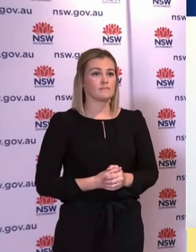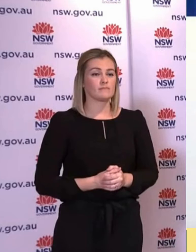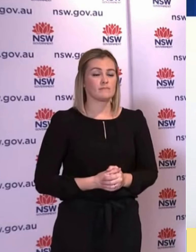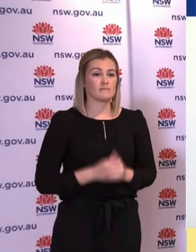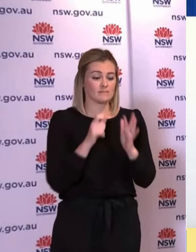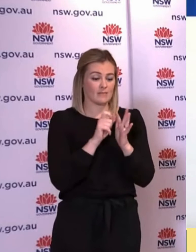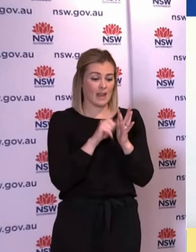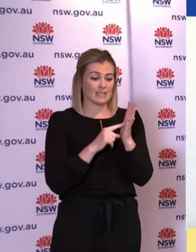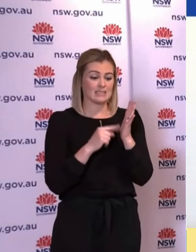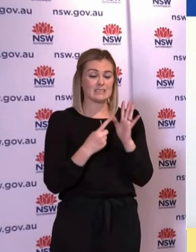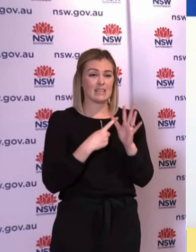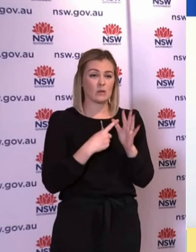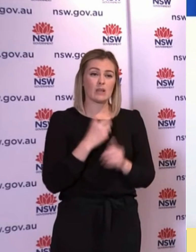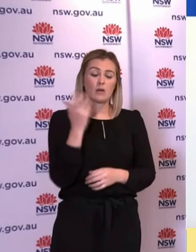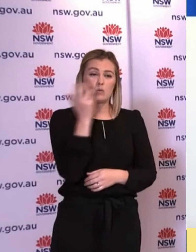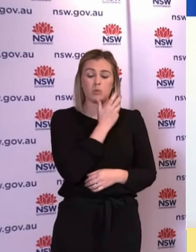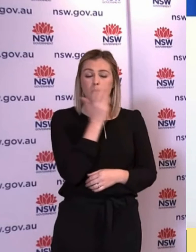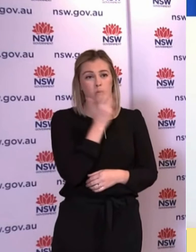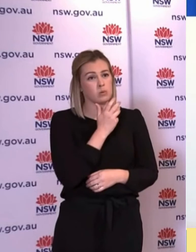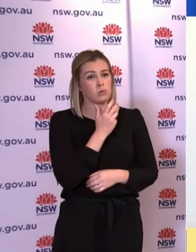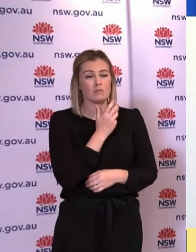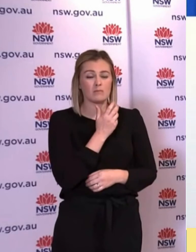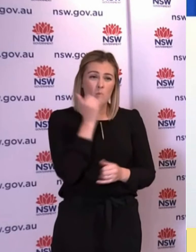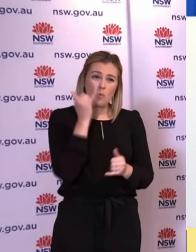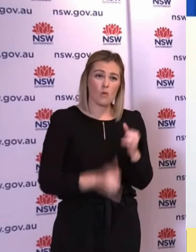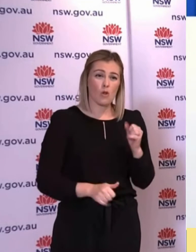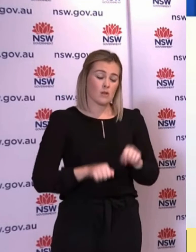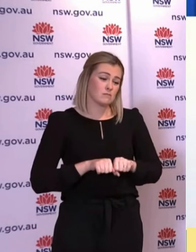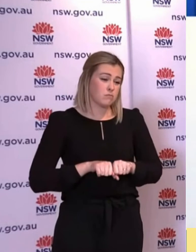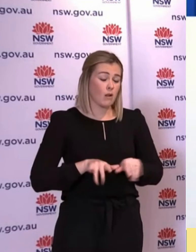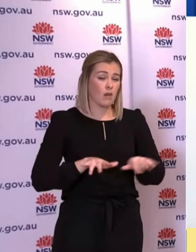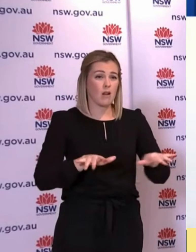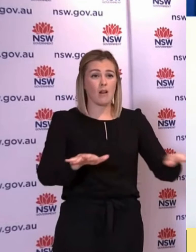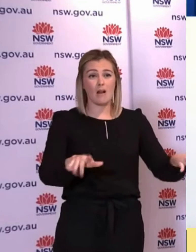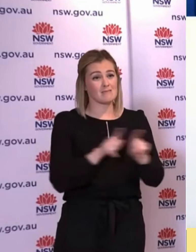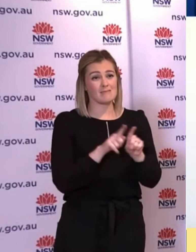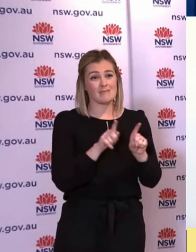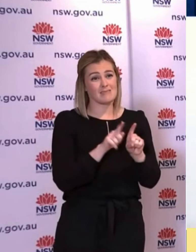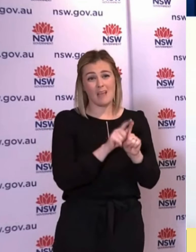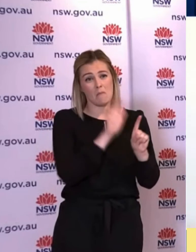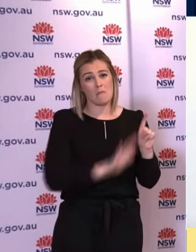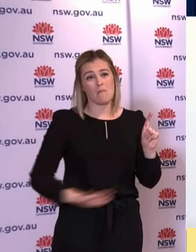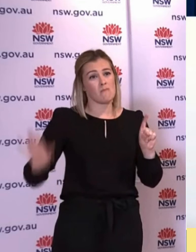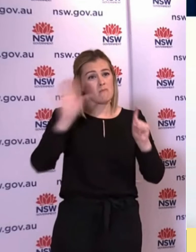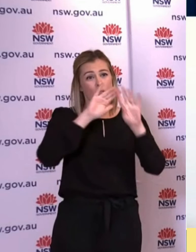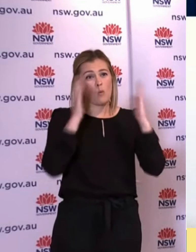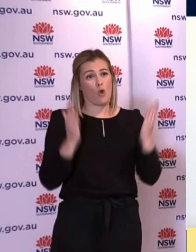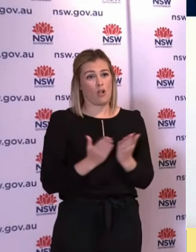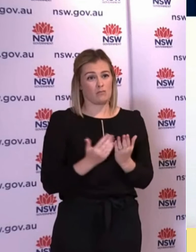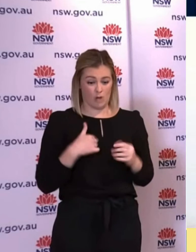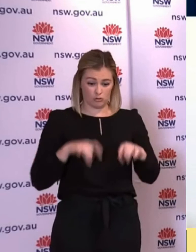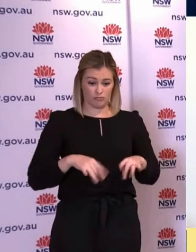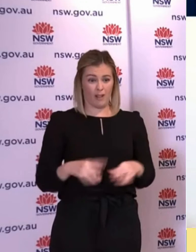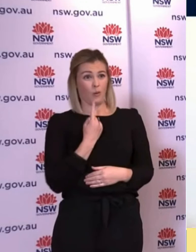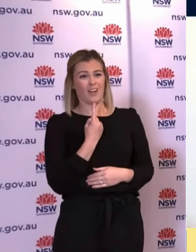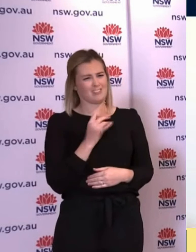itself to be capable of getting into every nation and every part of every nation across the world. So at some point that